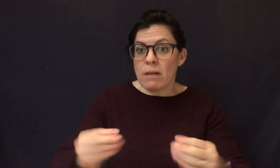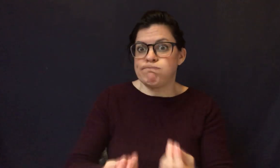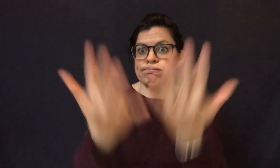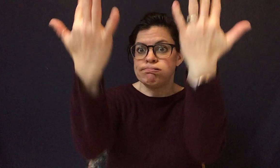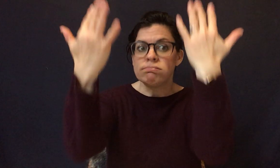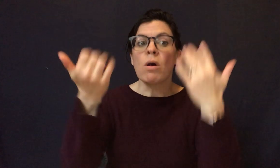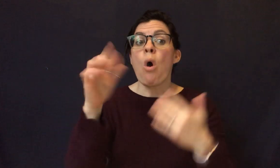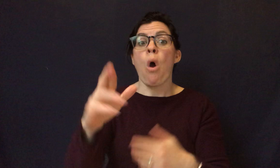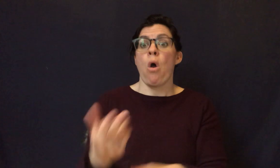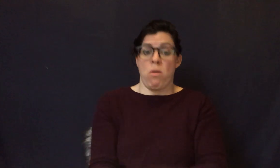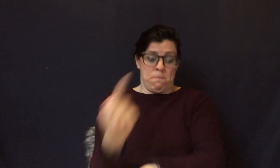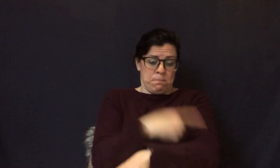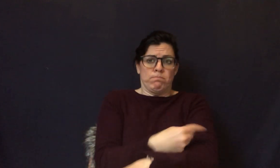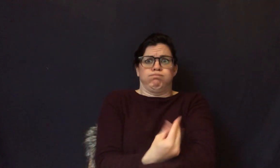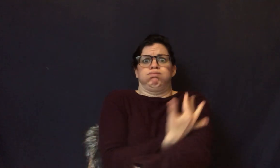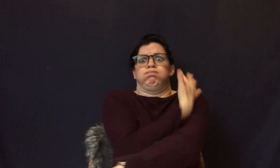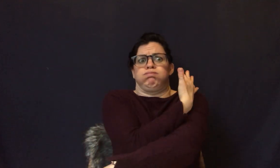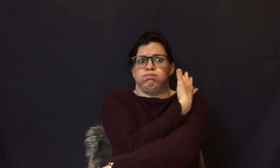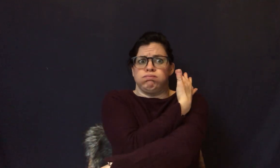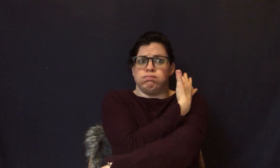Boom. That ain't good.